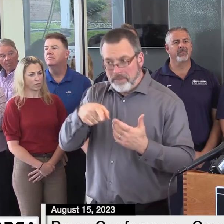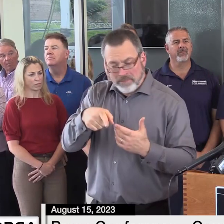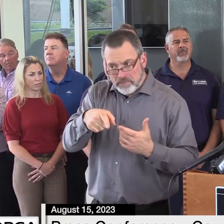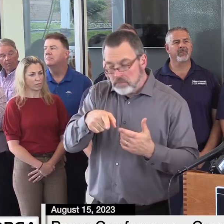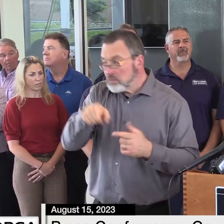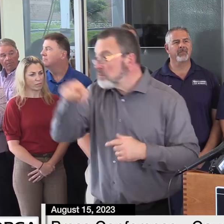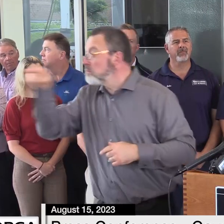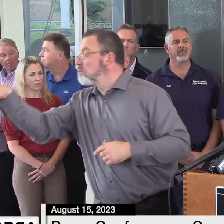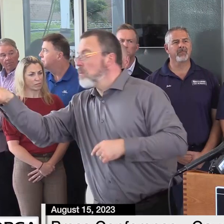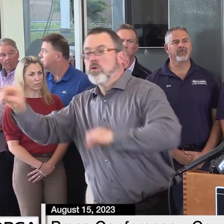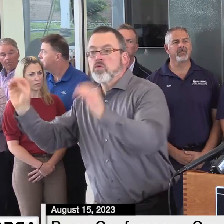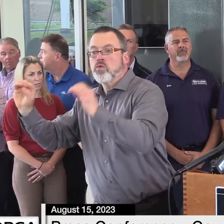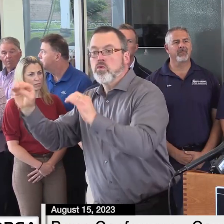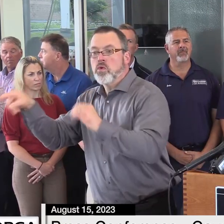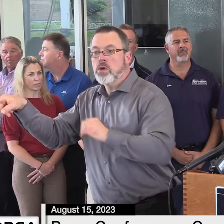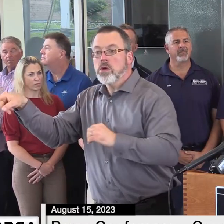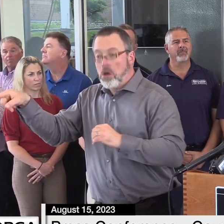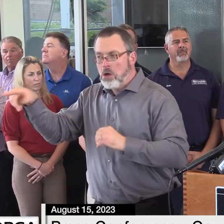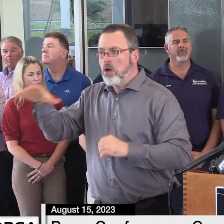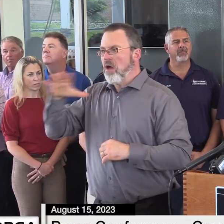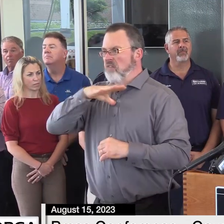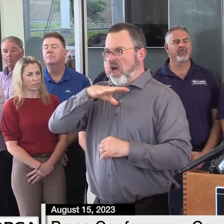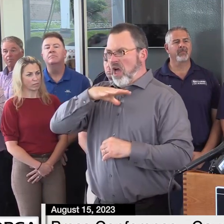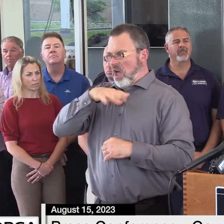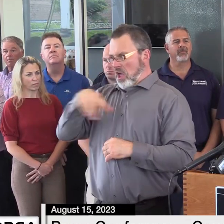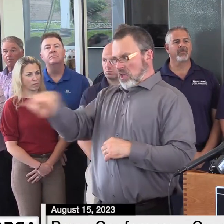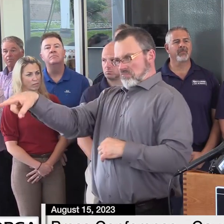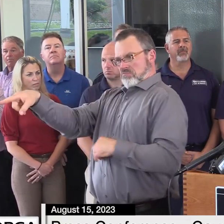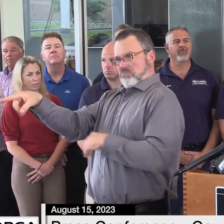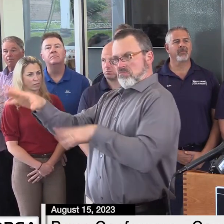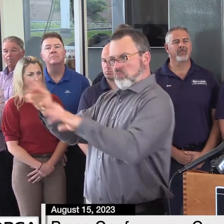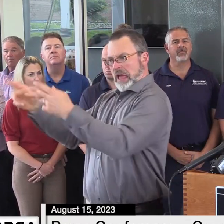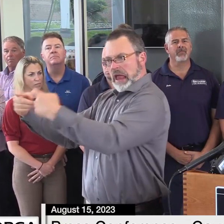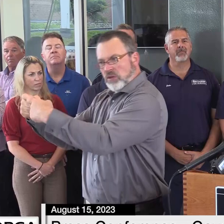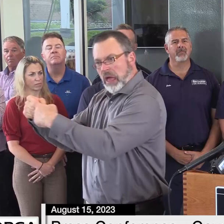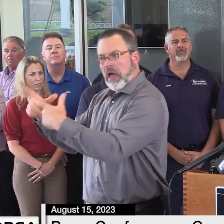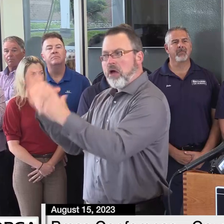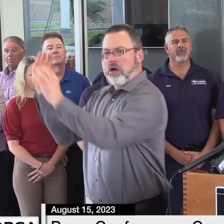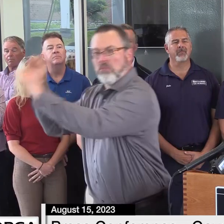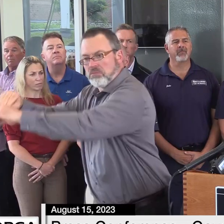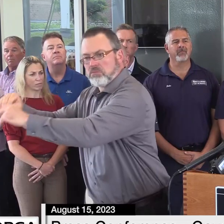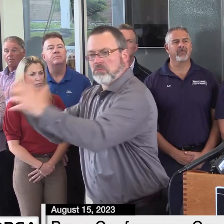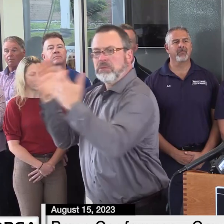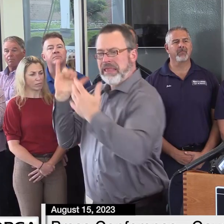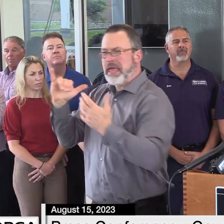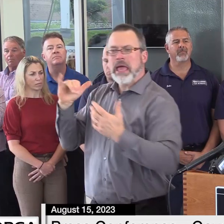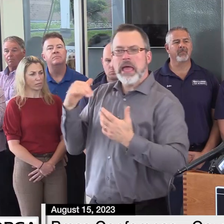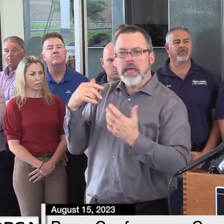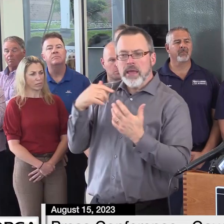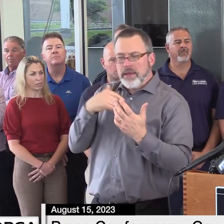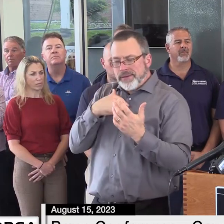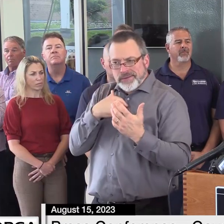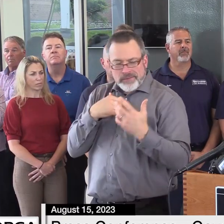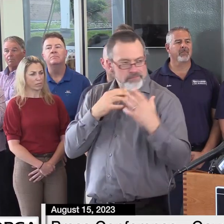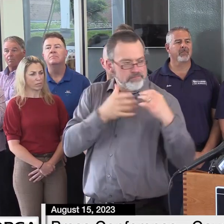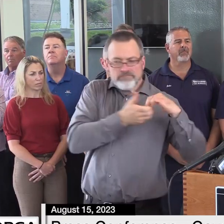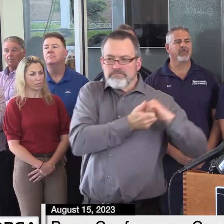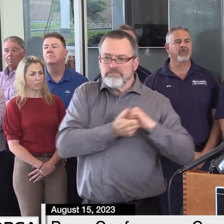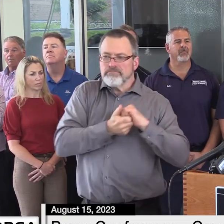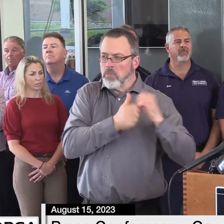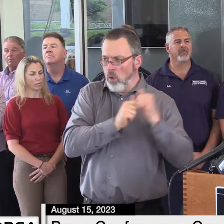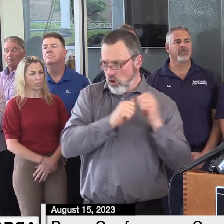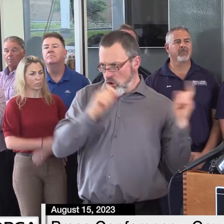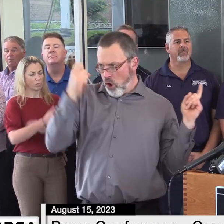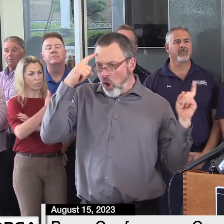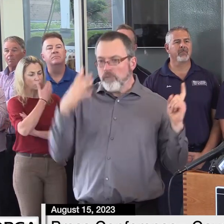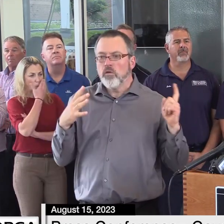electrical, we can place a unit there. So we'll work closely with the governor and the communities and individuals on appropriate locations